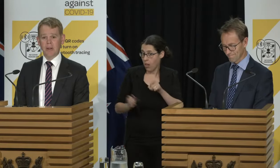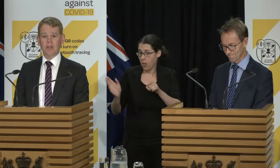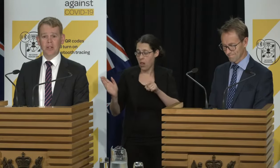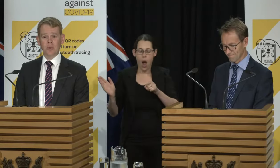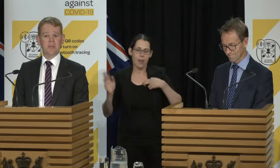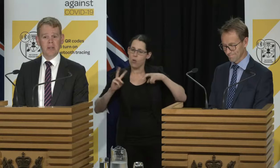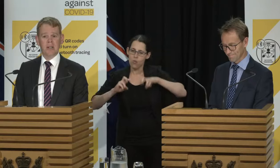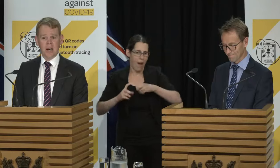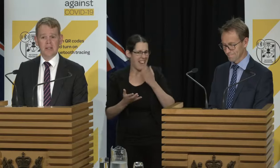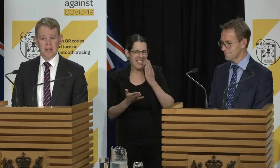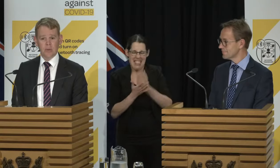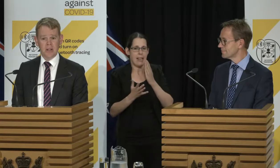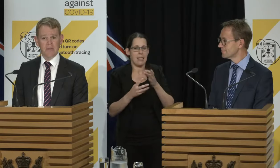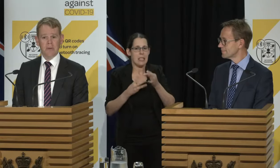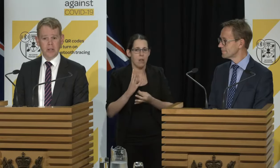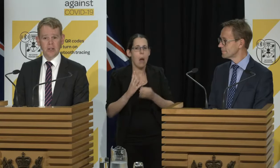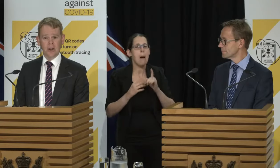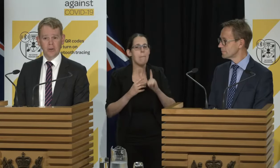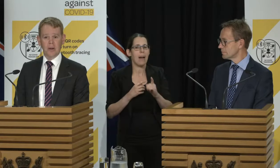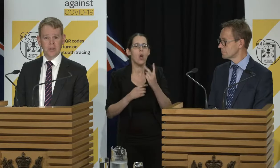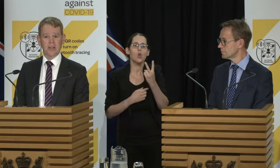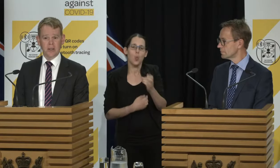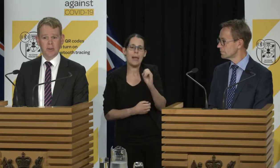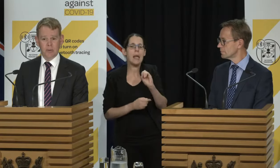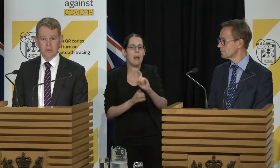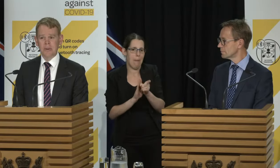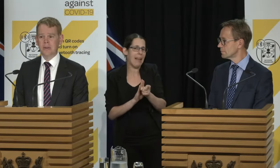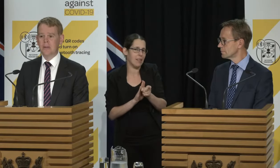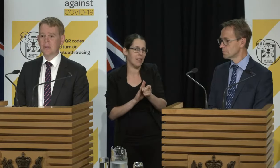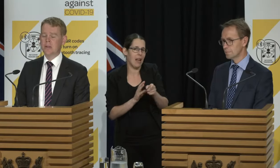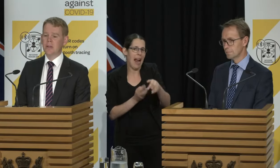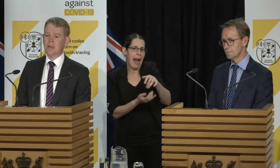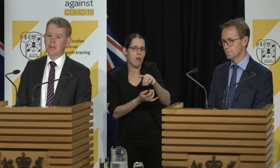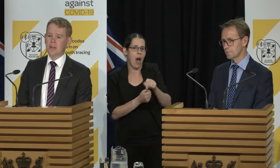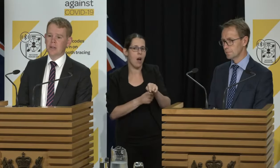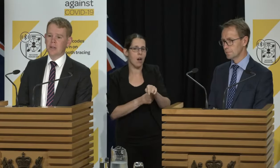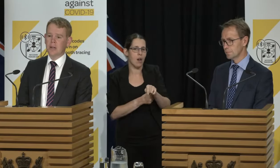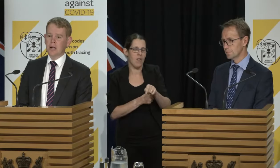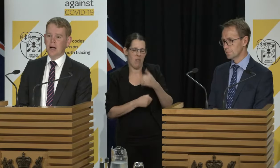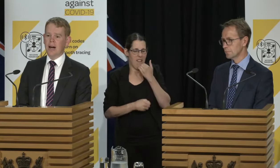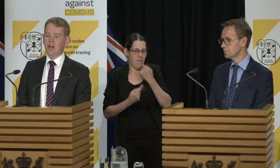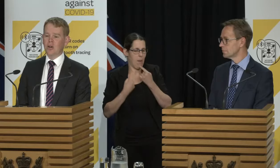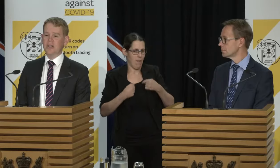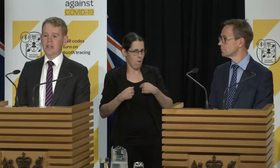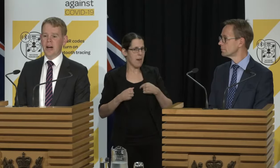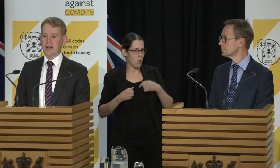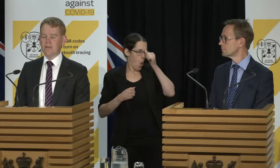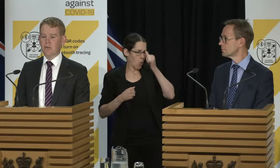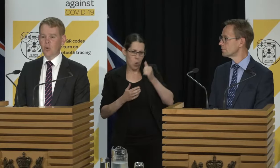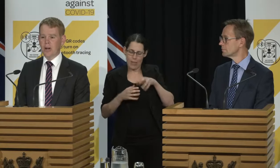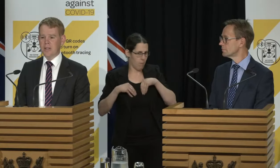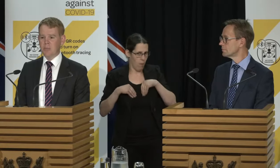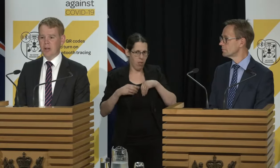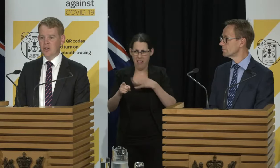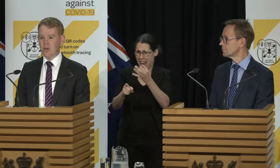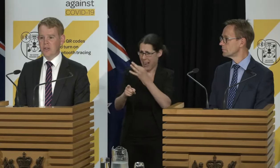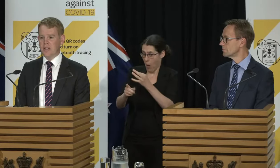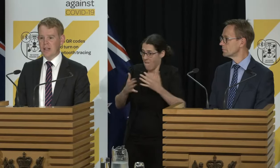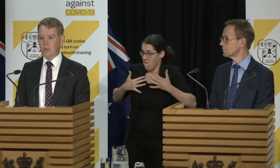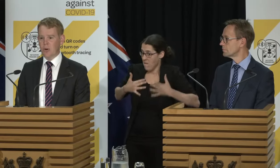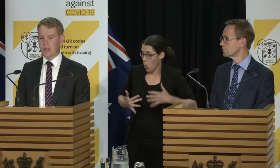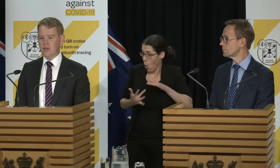encounter, but there was a 20-minute encounter. That was enough for me to know that that was unacceptable. Was there physical contact though? Look, I didn't ask for an